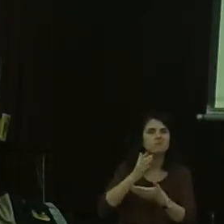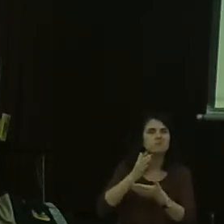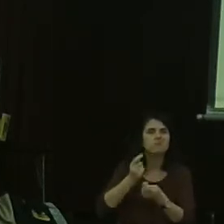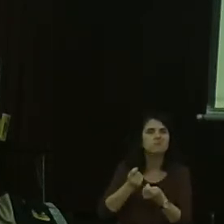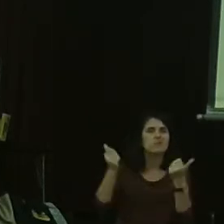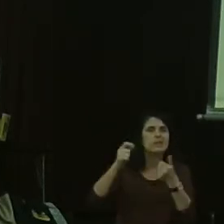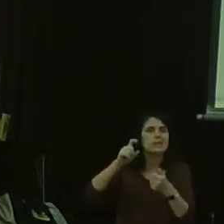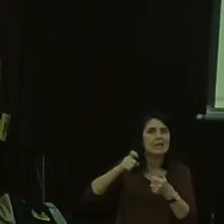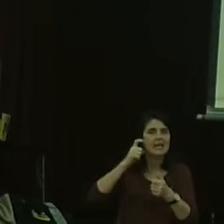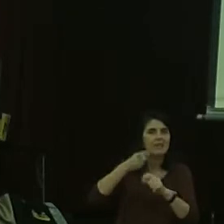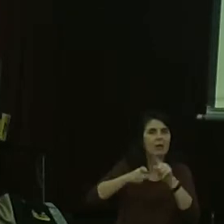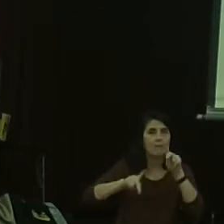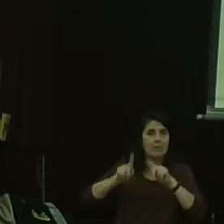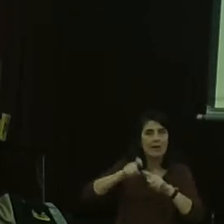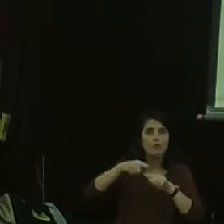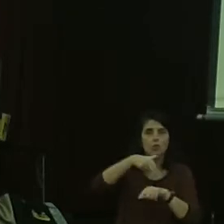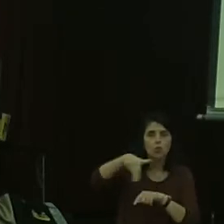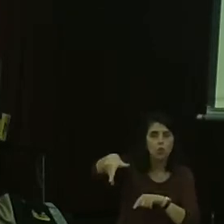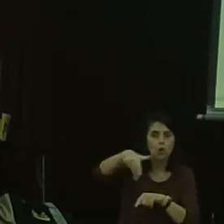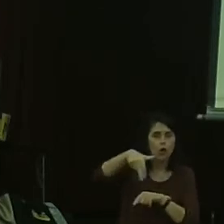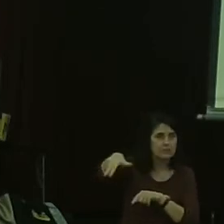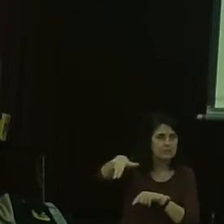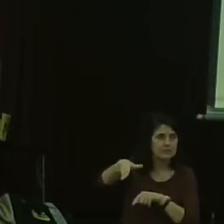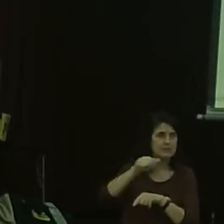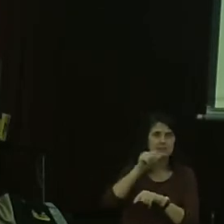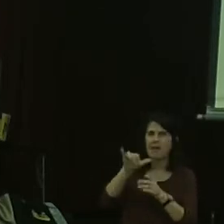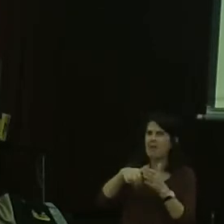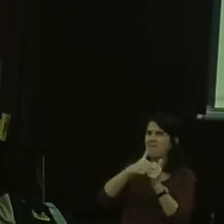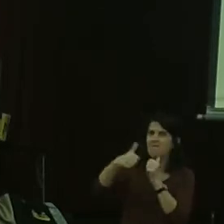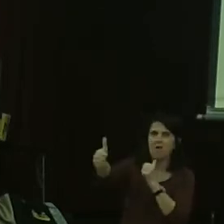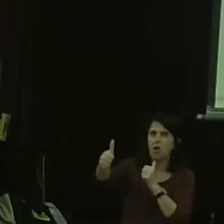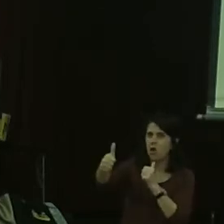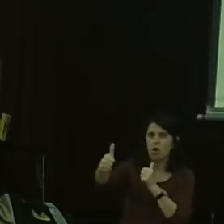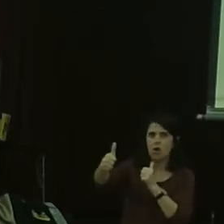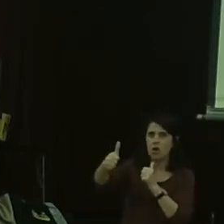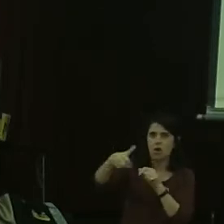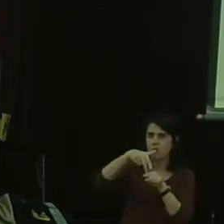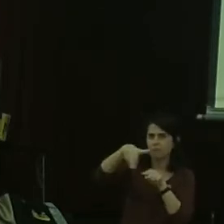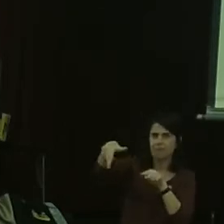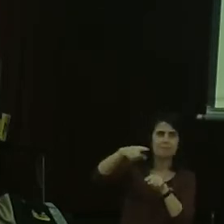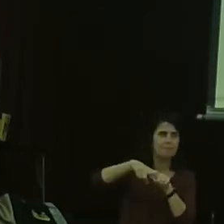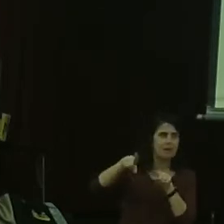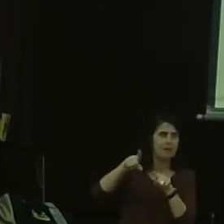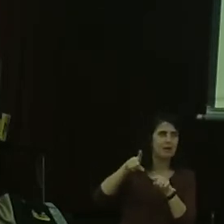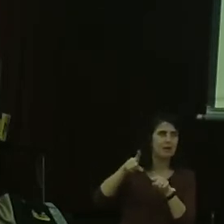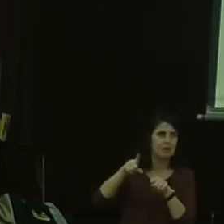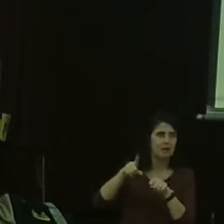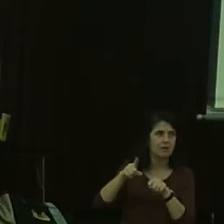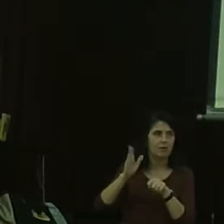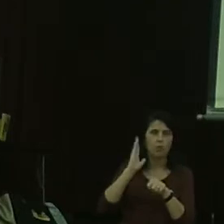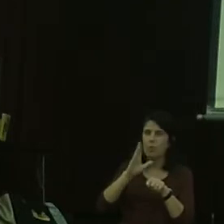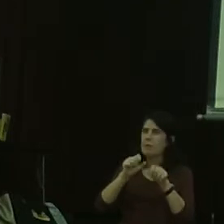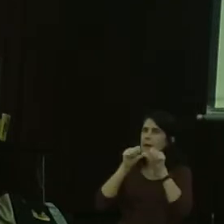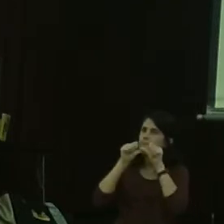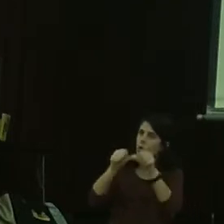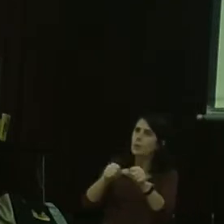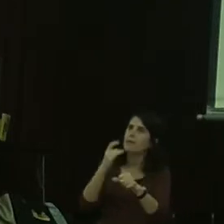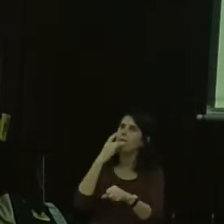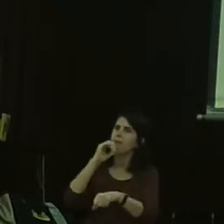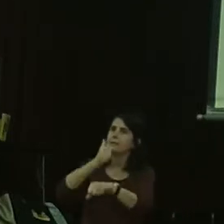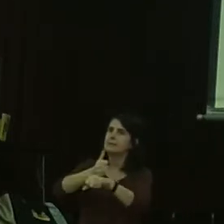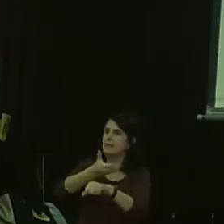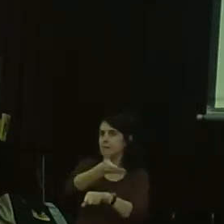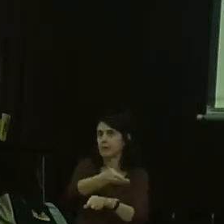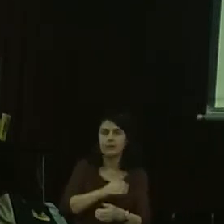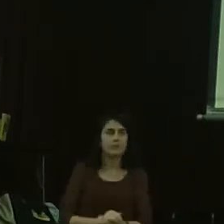the co-op. It's not that much distance for them to continue to have to move, but it would be a permanent light, much more like the one that's in other